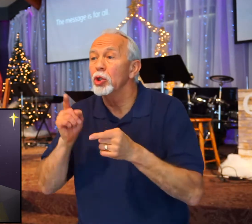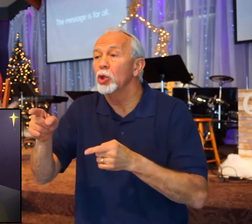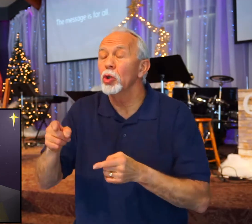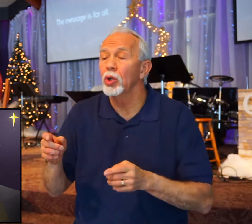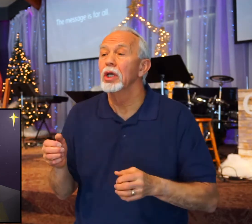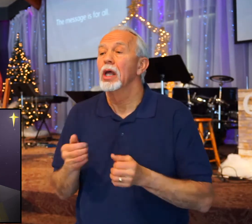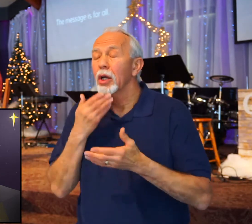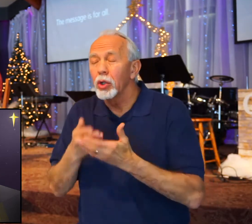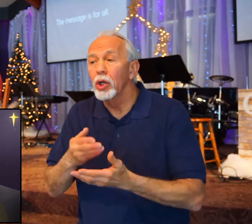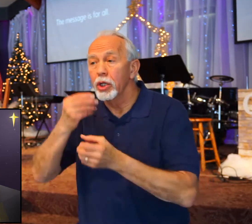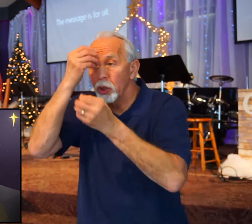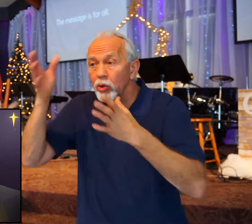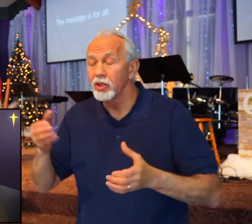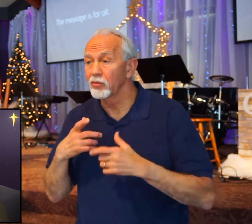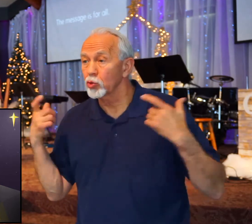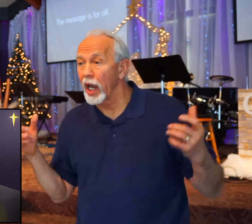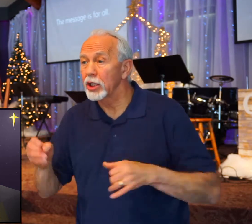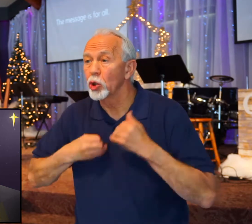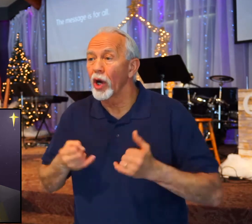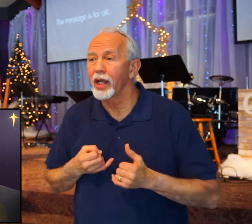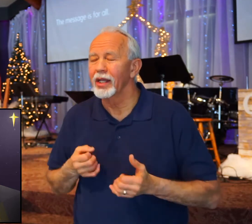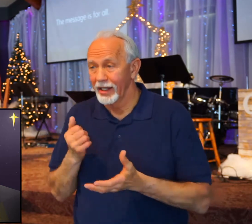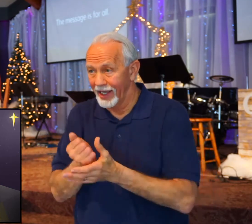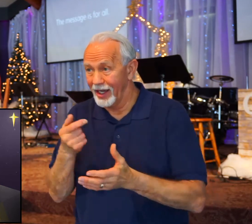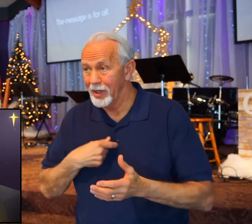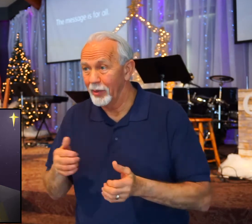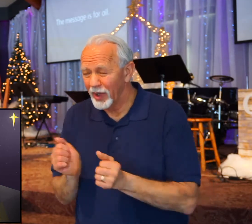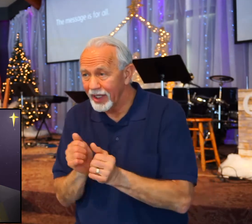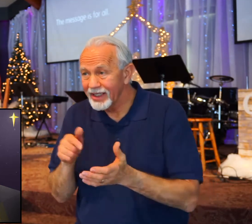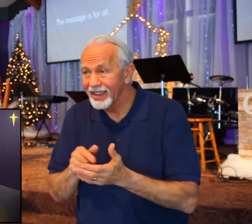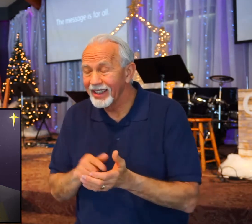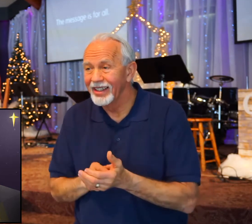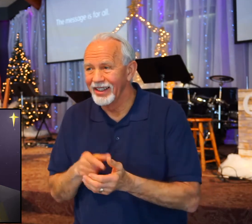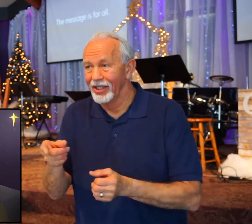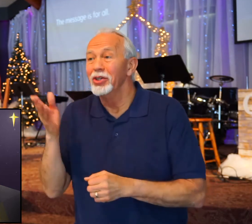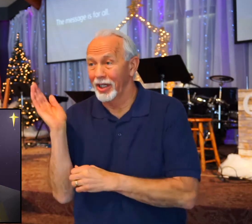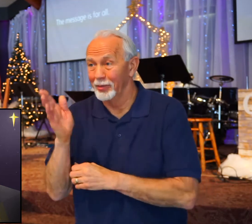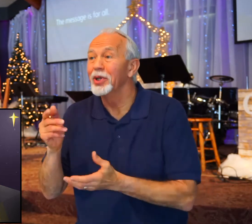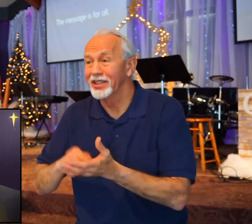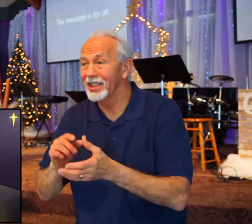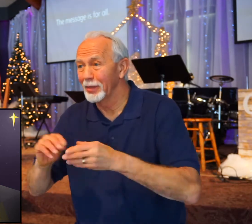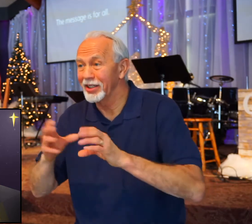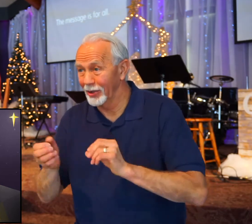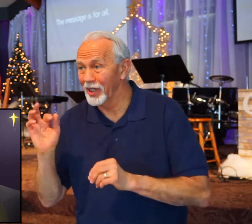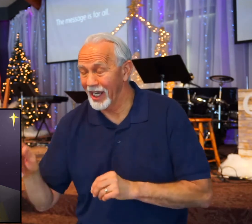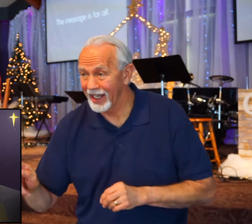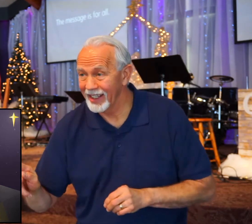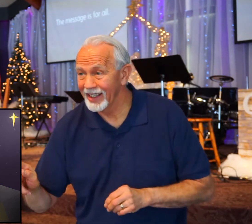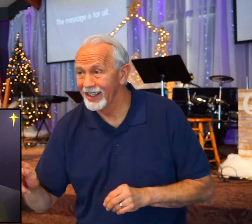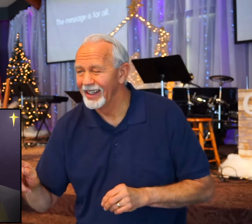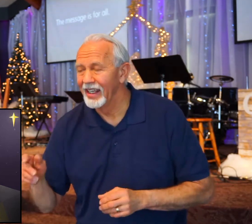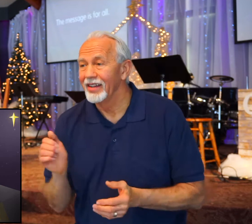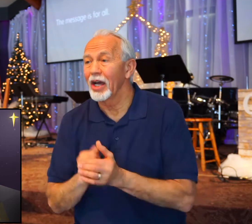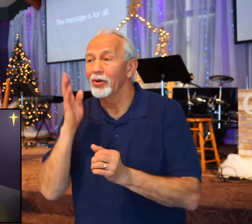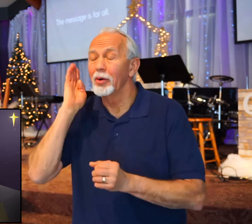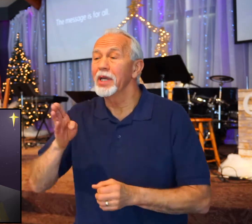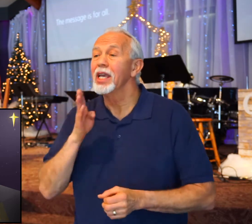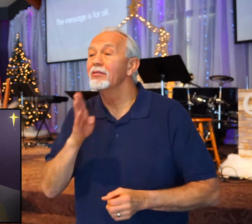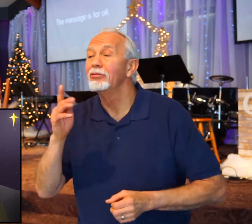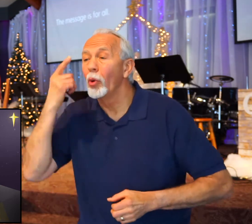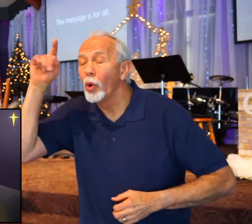good news of great joy." And help me with this. See, you could preach this message. You ready? That will be for who?